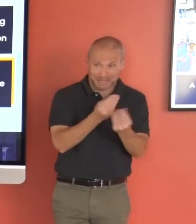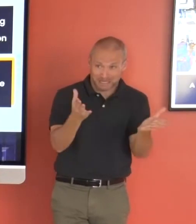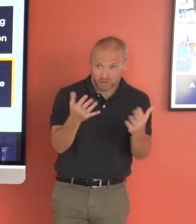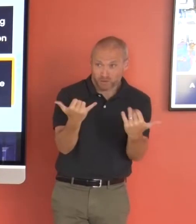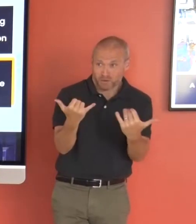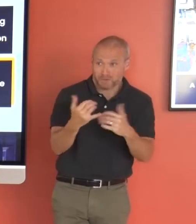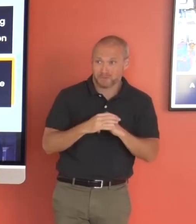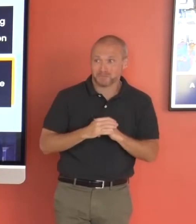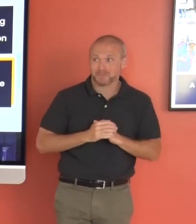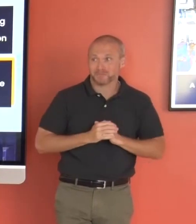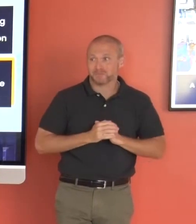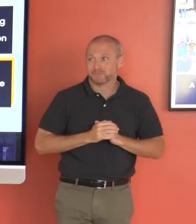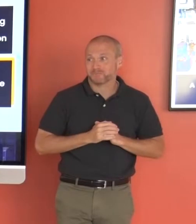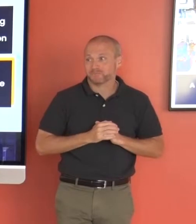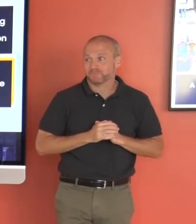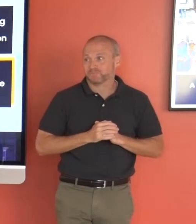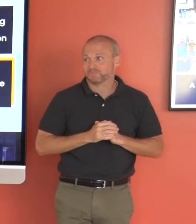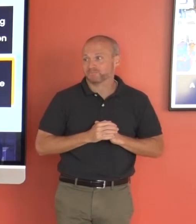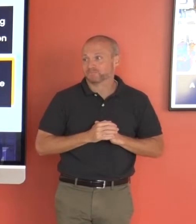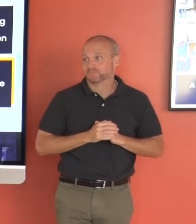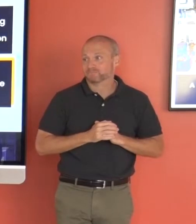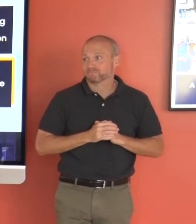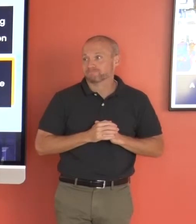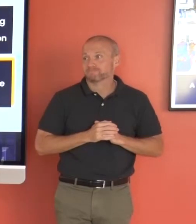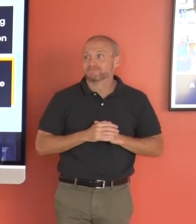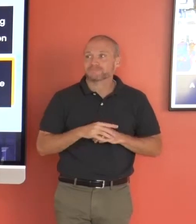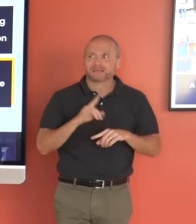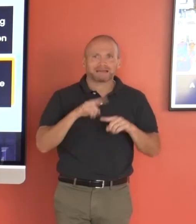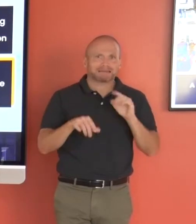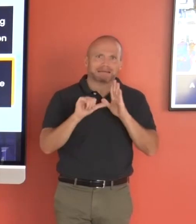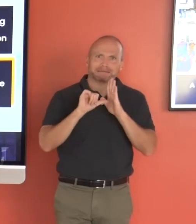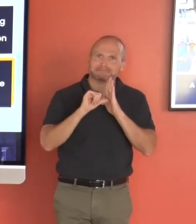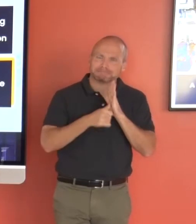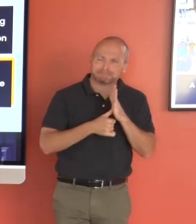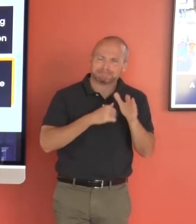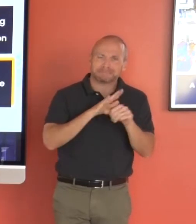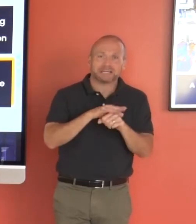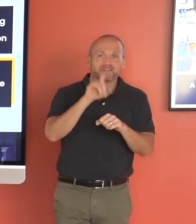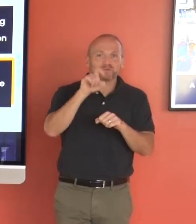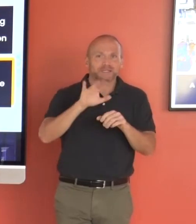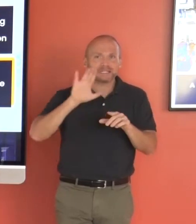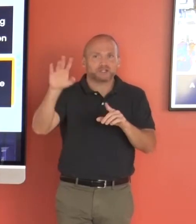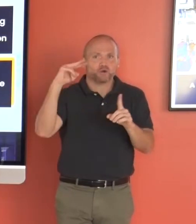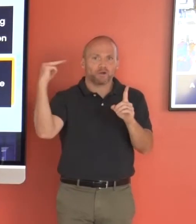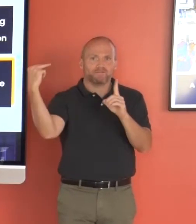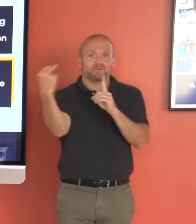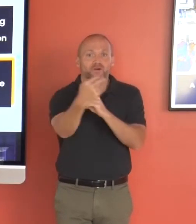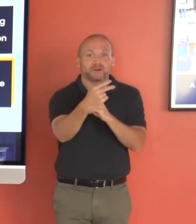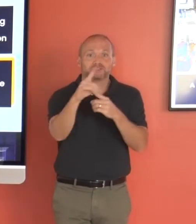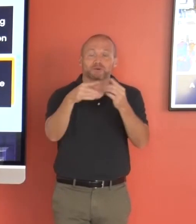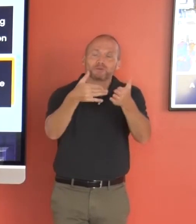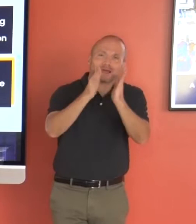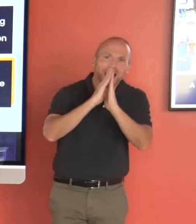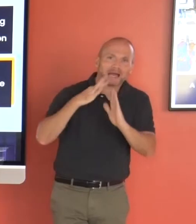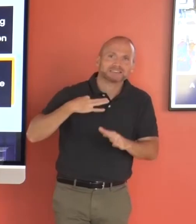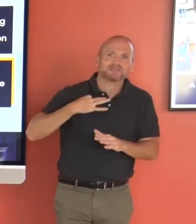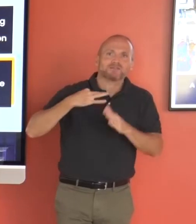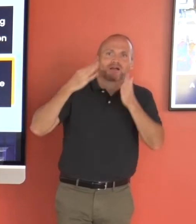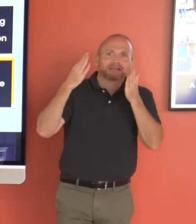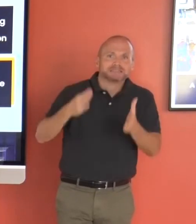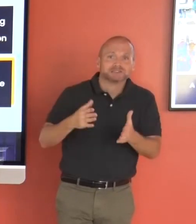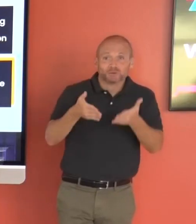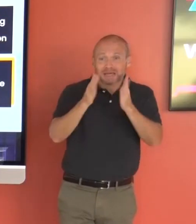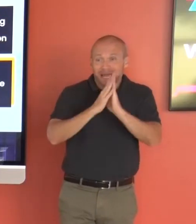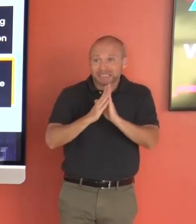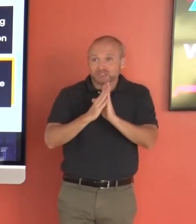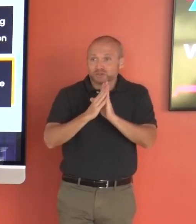time. I can't say this enough. We need your voices as we ask for volunteers, as we ask you to